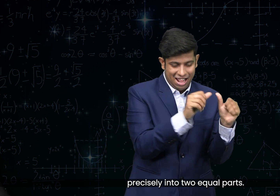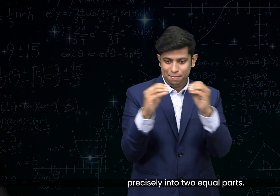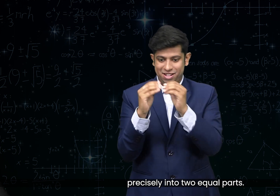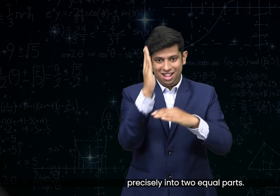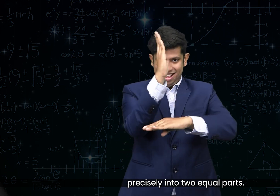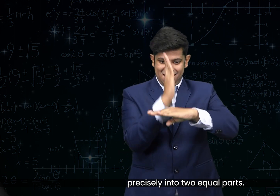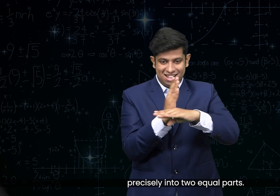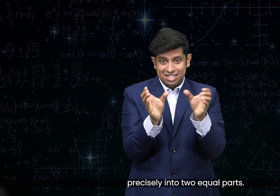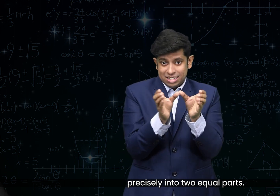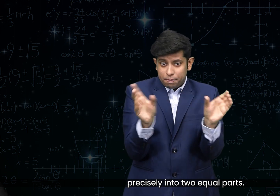parts.